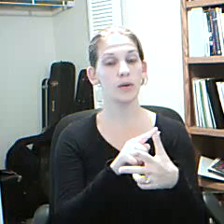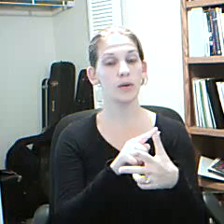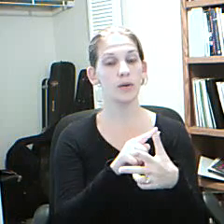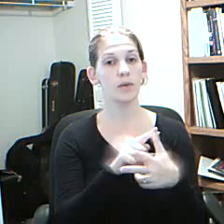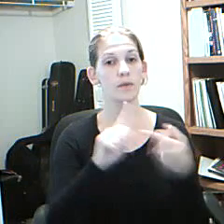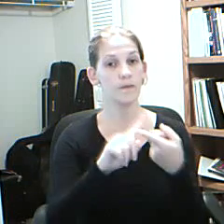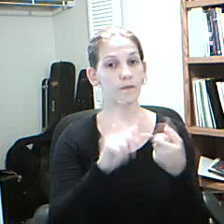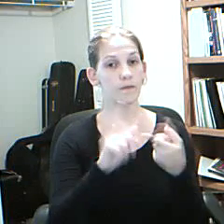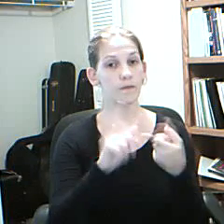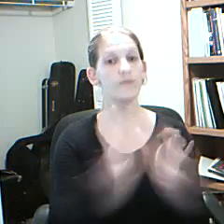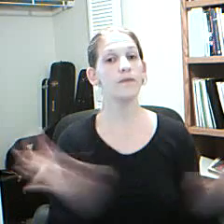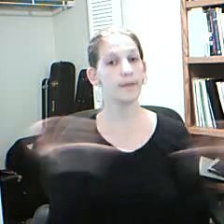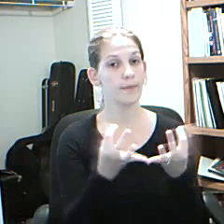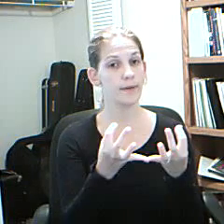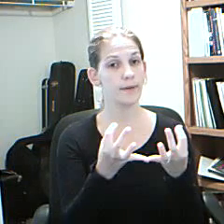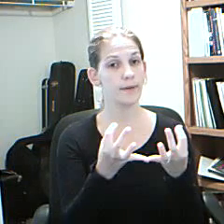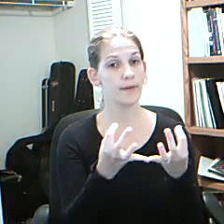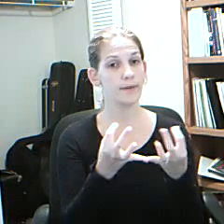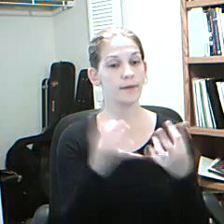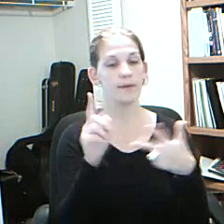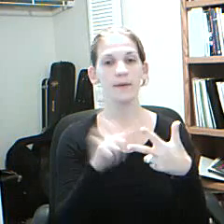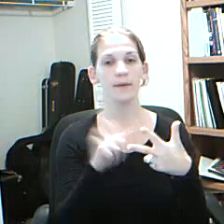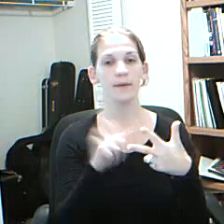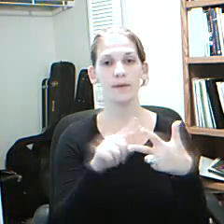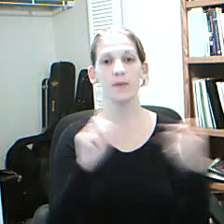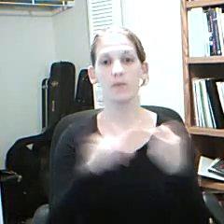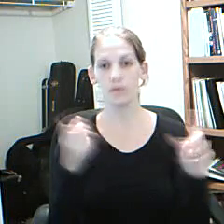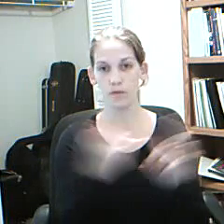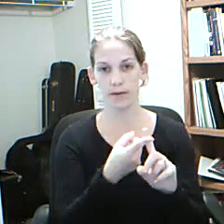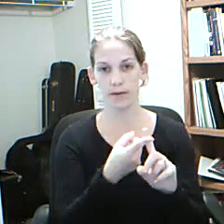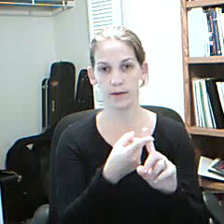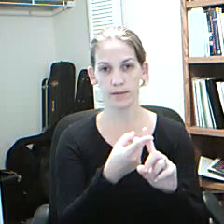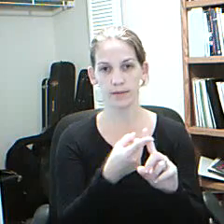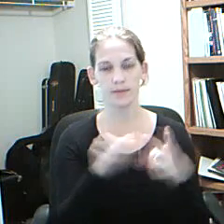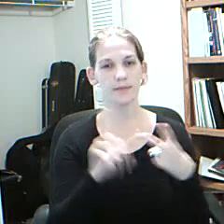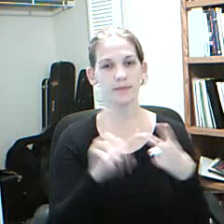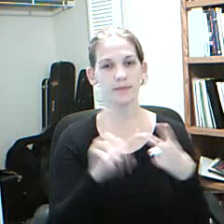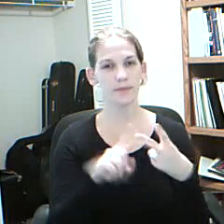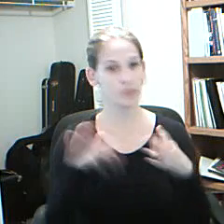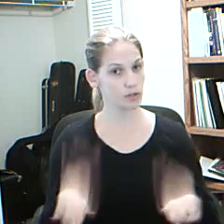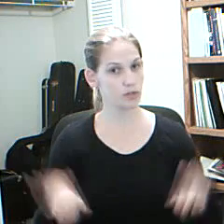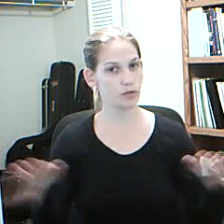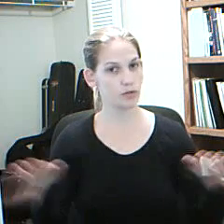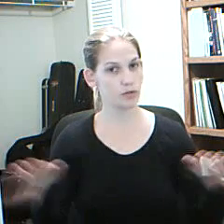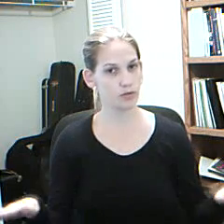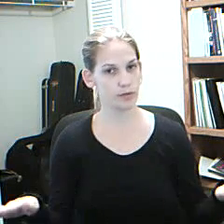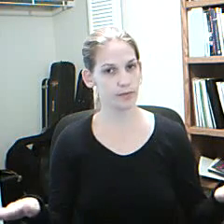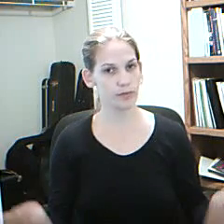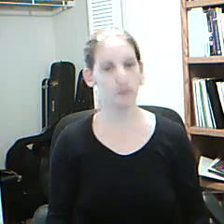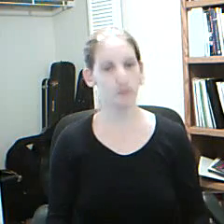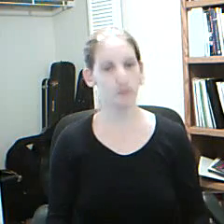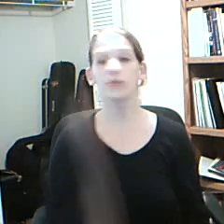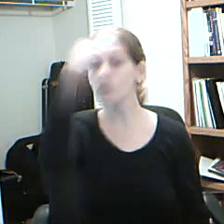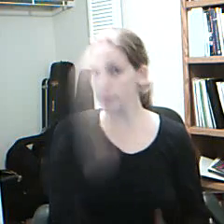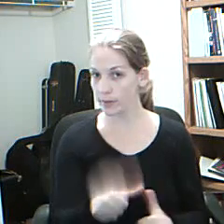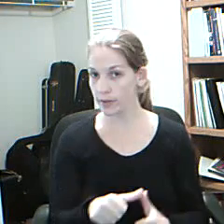I encourage you, sit down, find out what's important in your life. Don't shortcut this process.